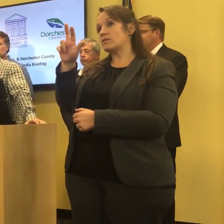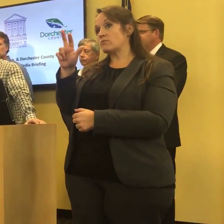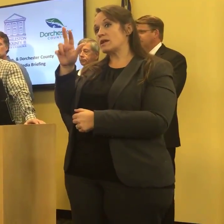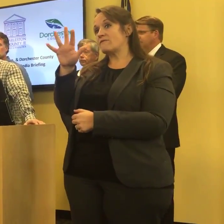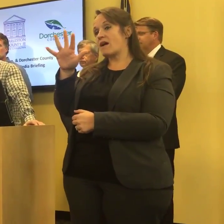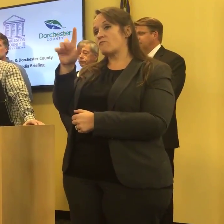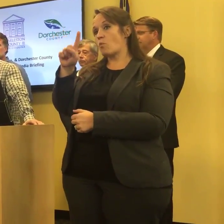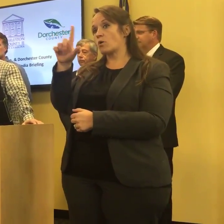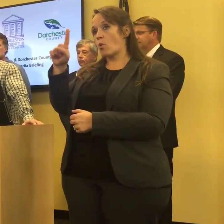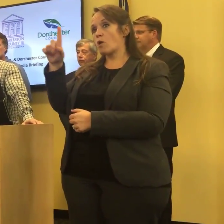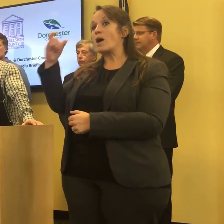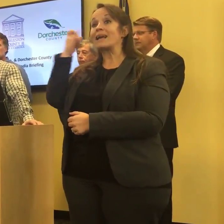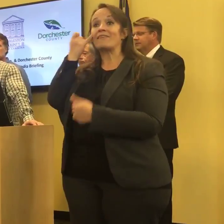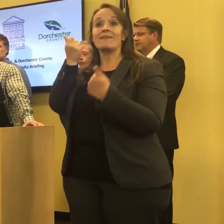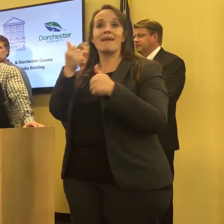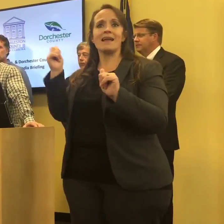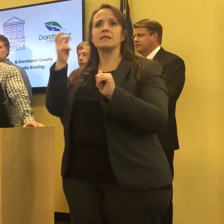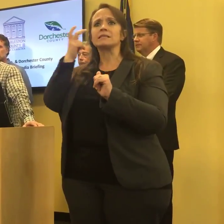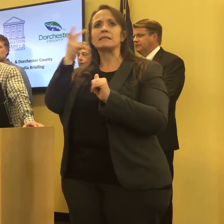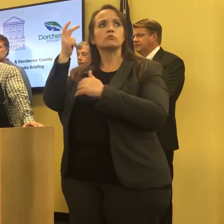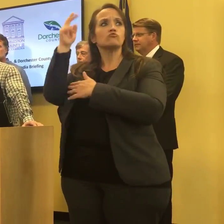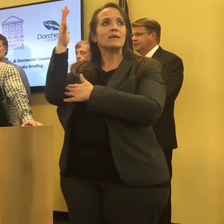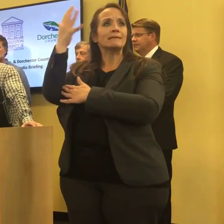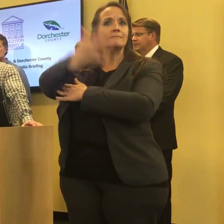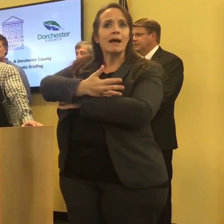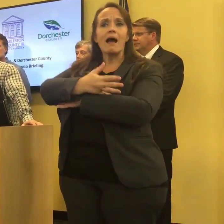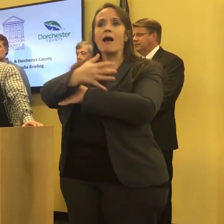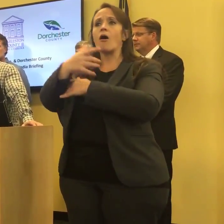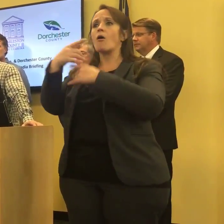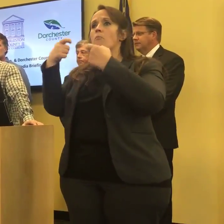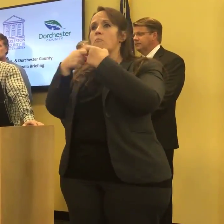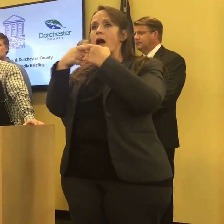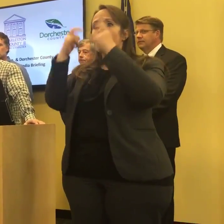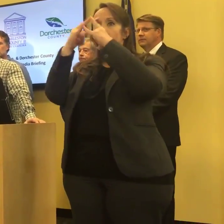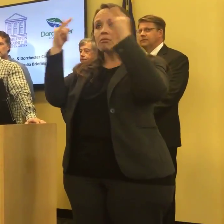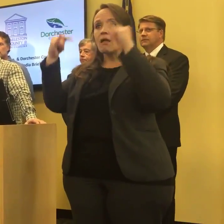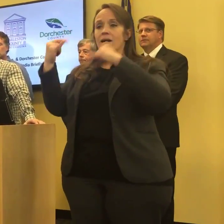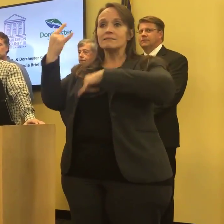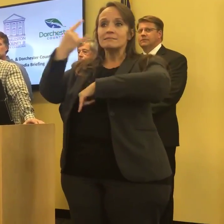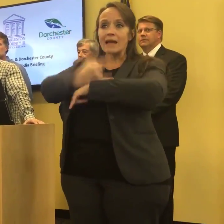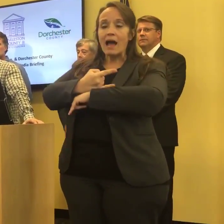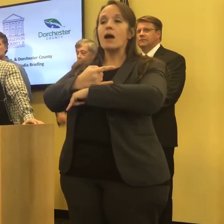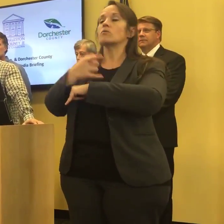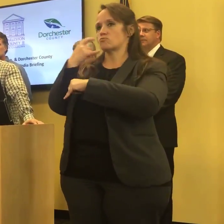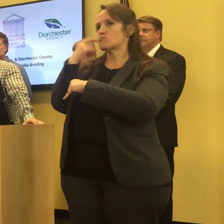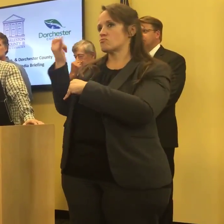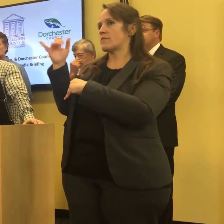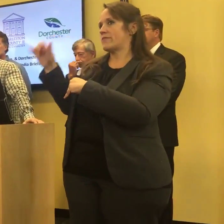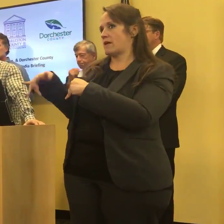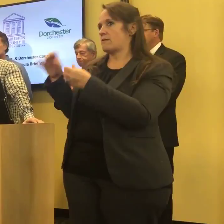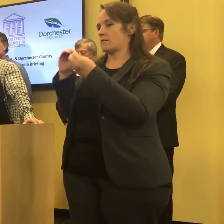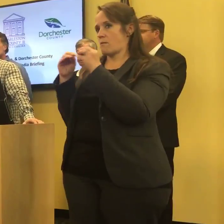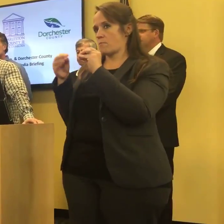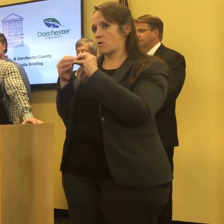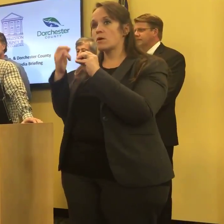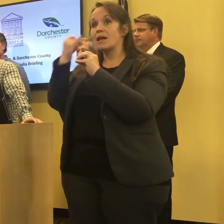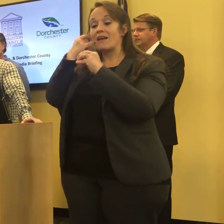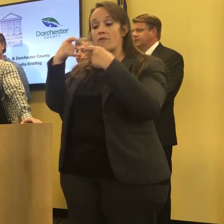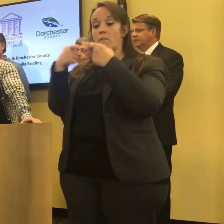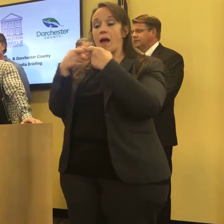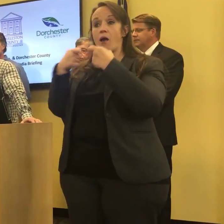873-5111 and let the county dispatch center know that information. If you need to report power outages, you can do so